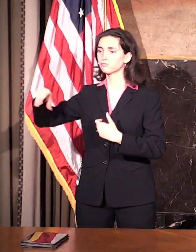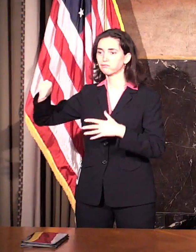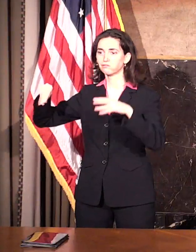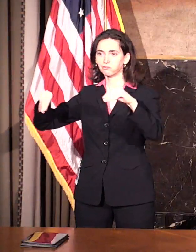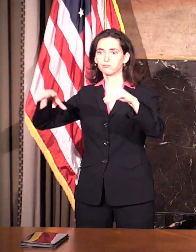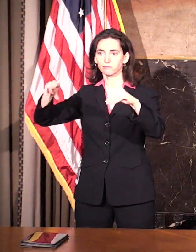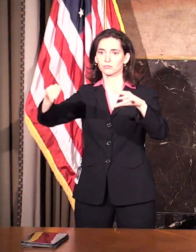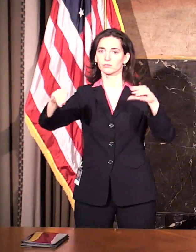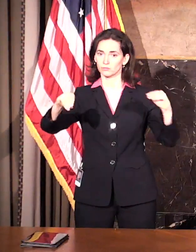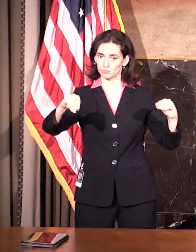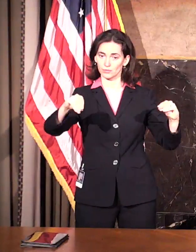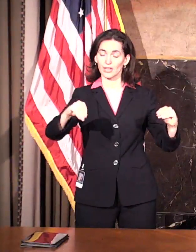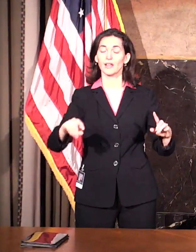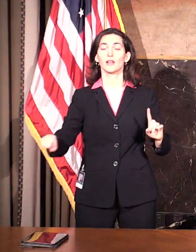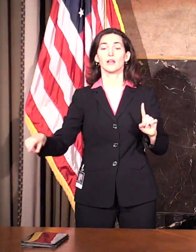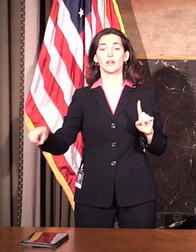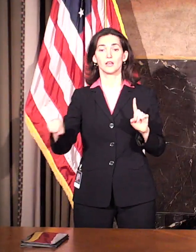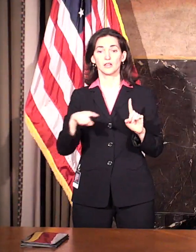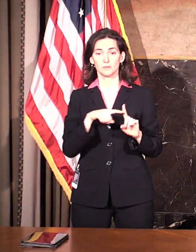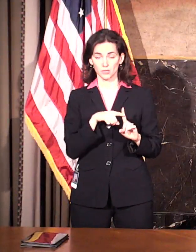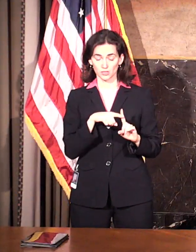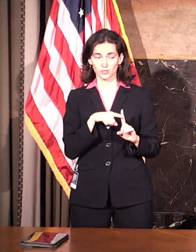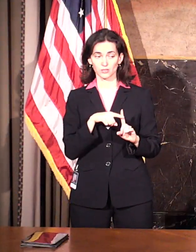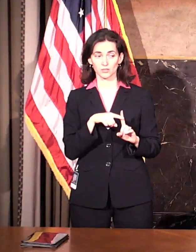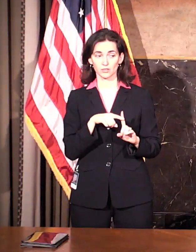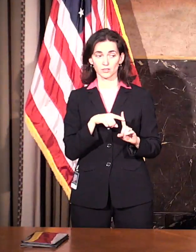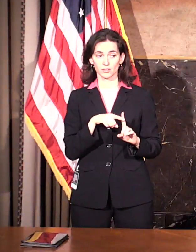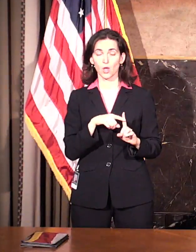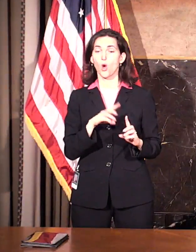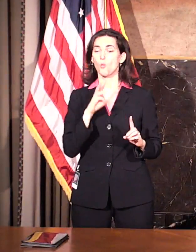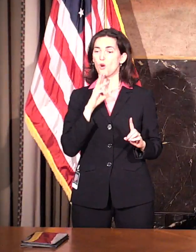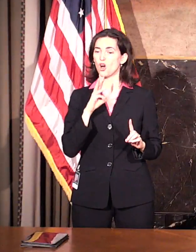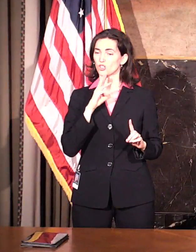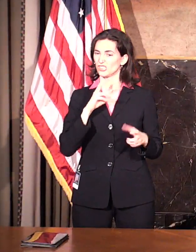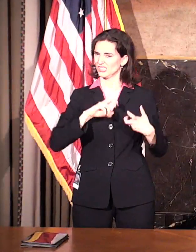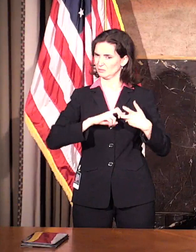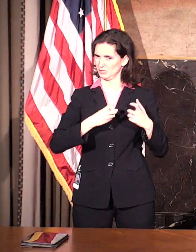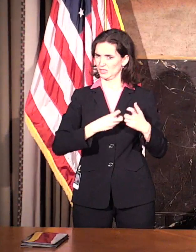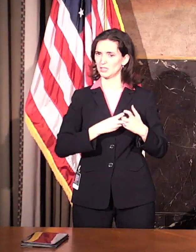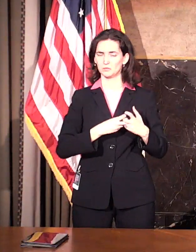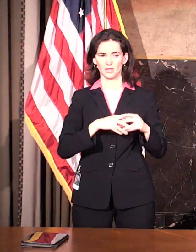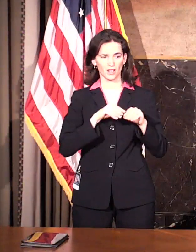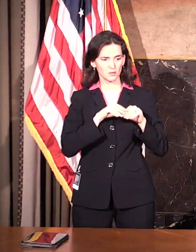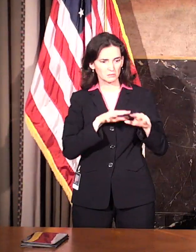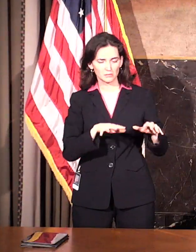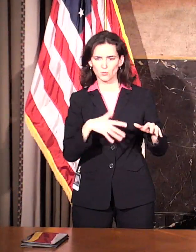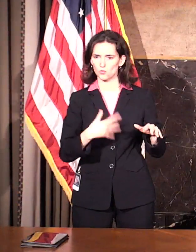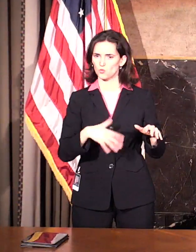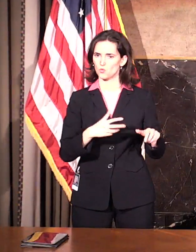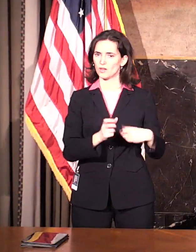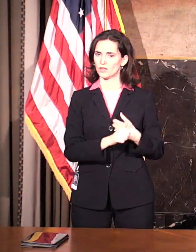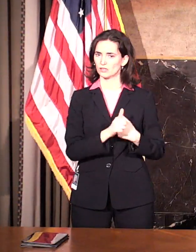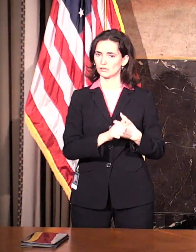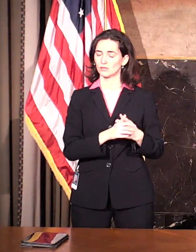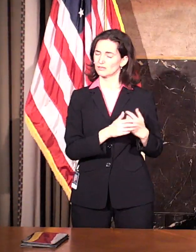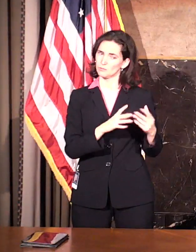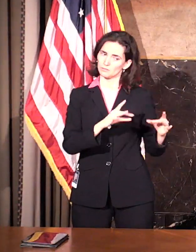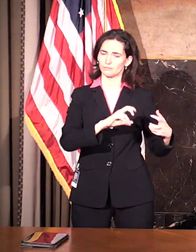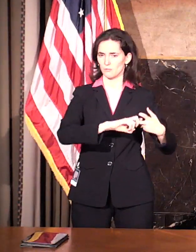we have severe complications and disruptions with respect to our water systems. And further than that,